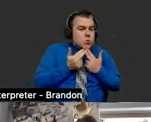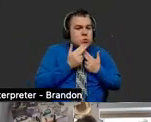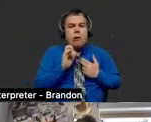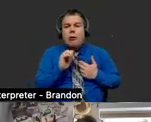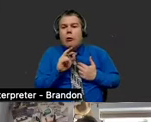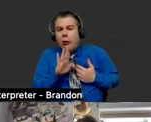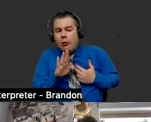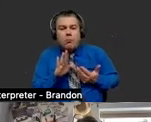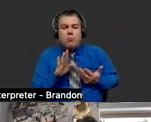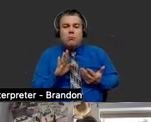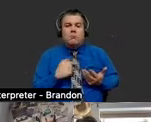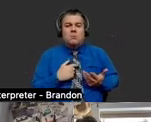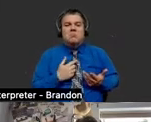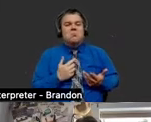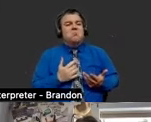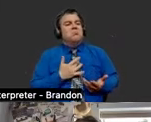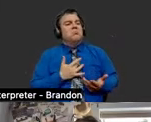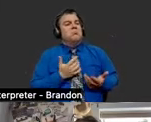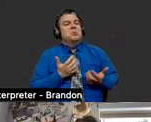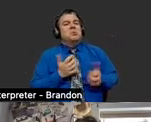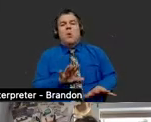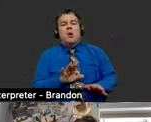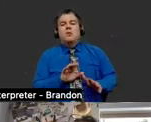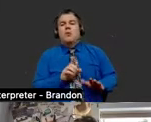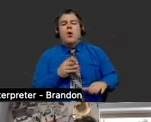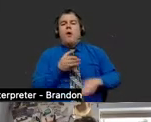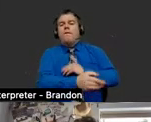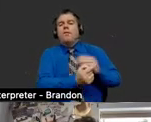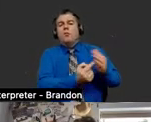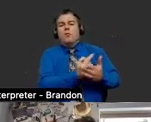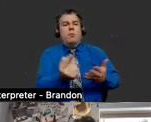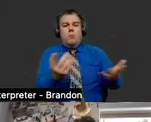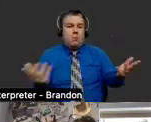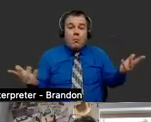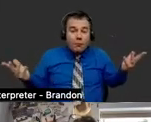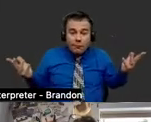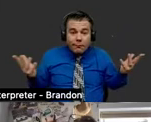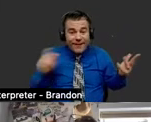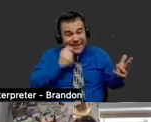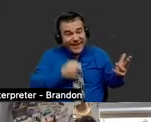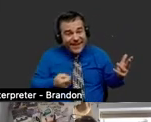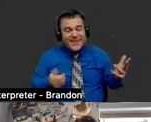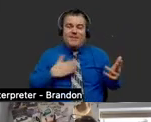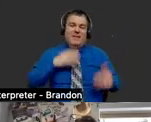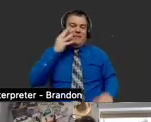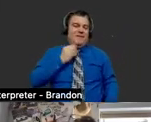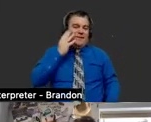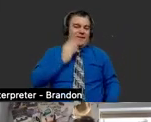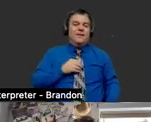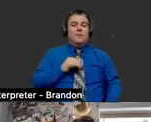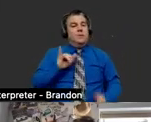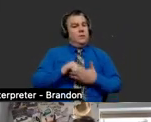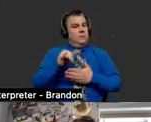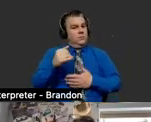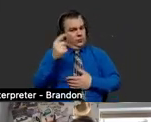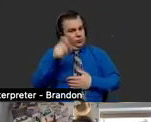did not even want that following week. Isn't that just cool? So that was my experience. And this is why you need to get excited.